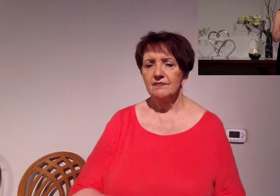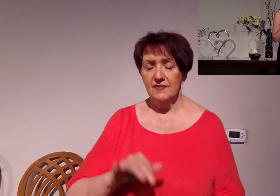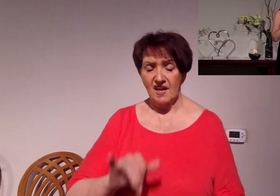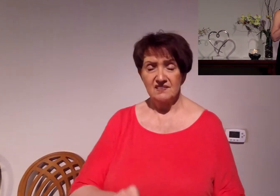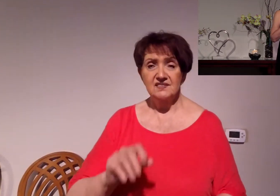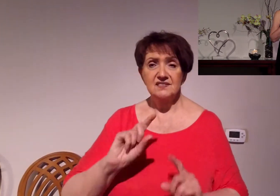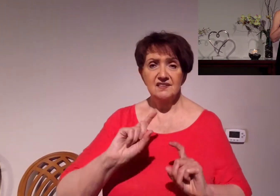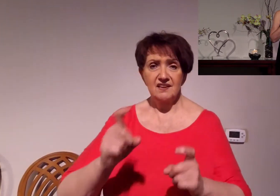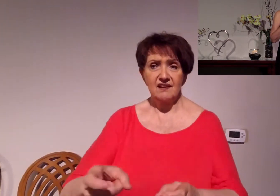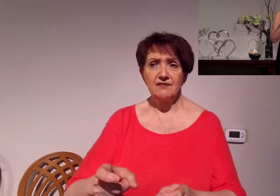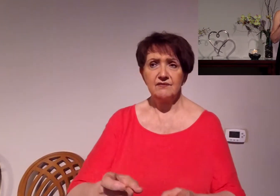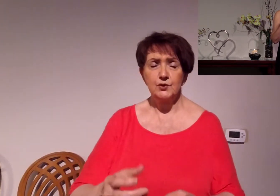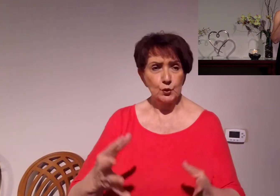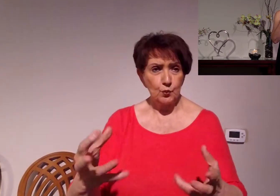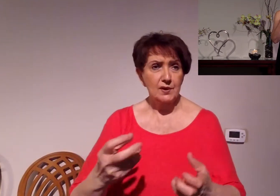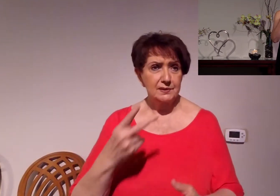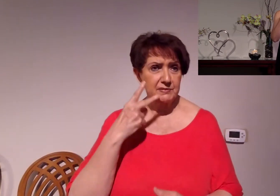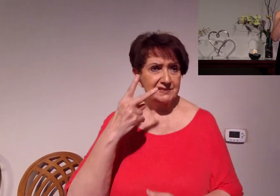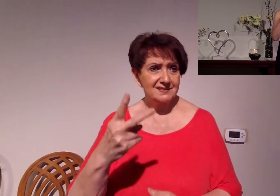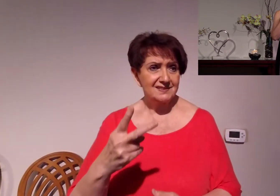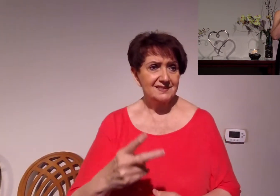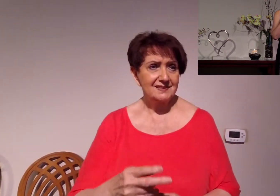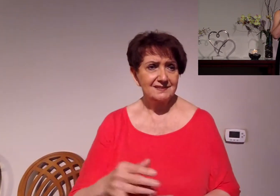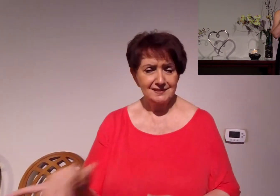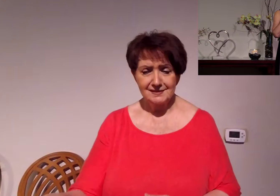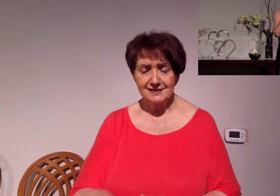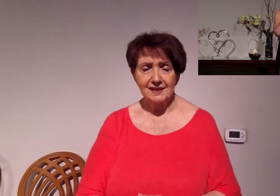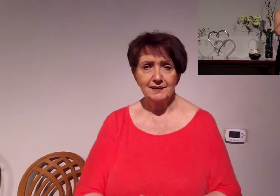we want to be seen like that?